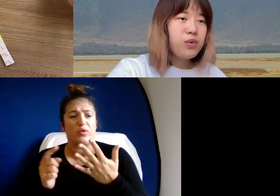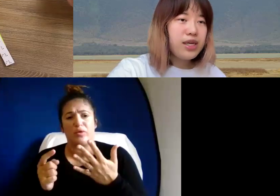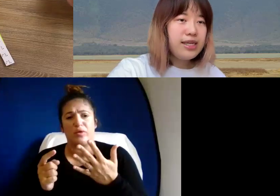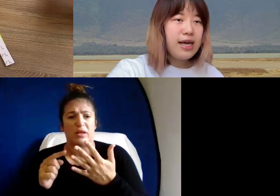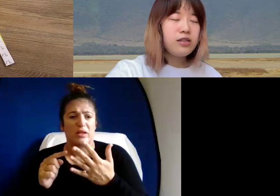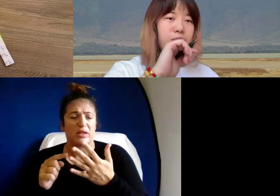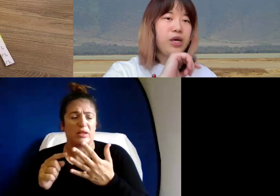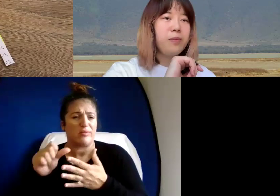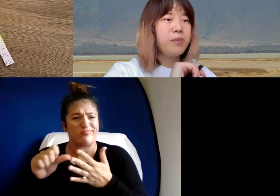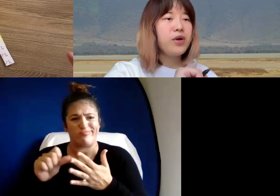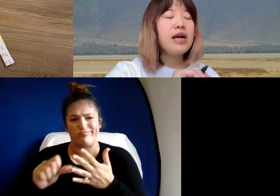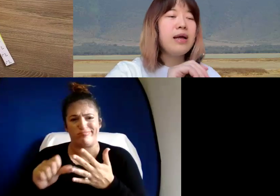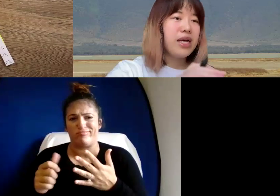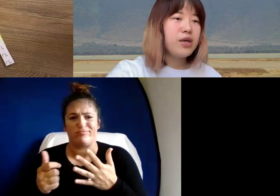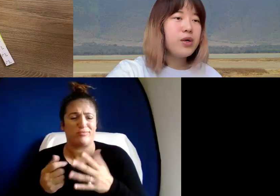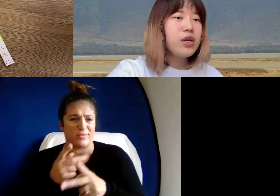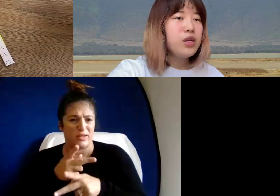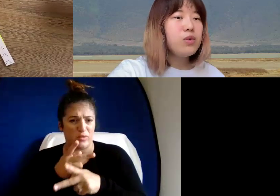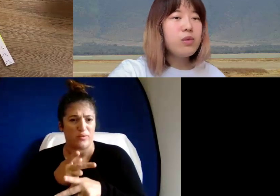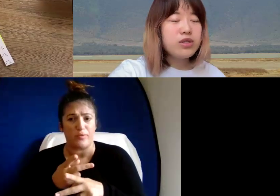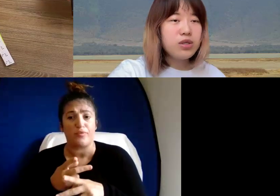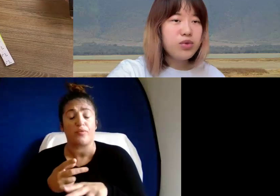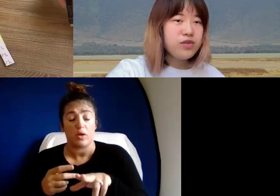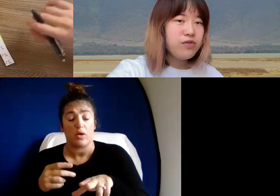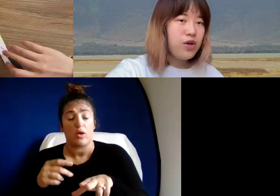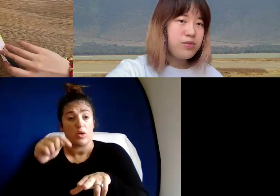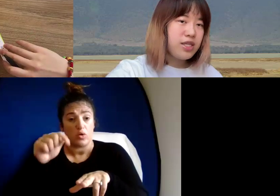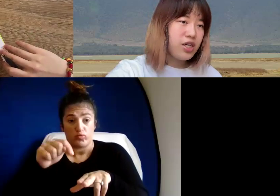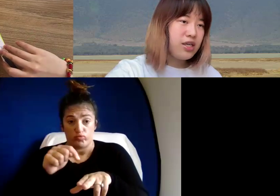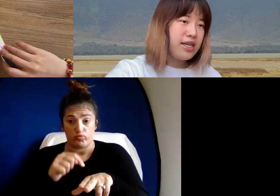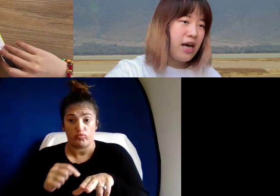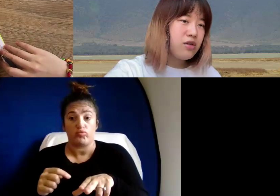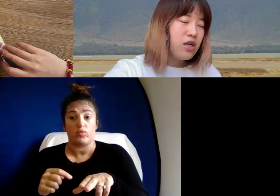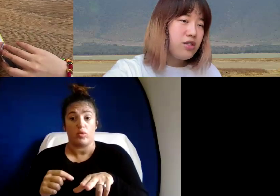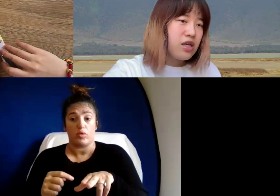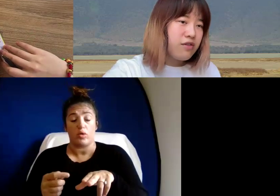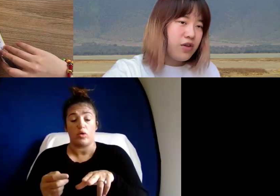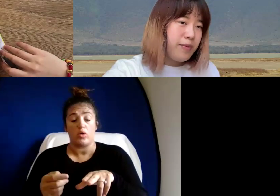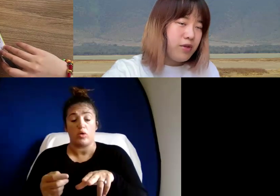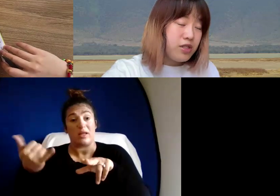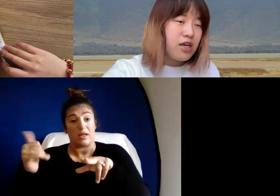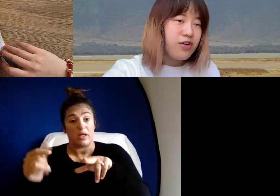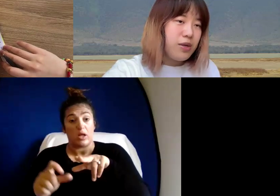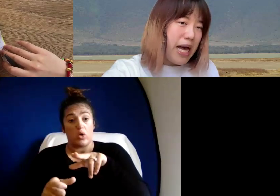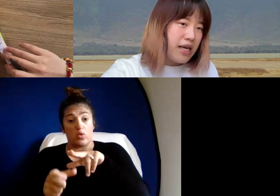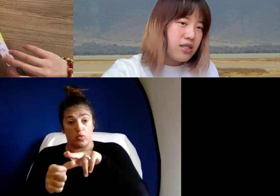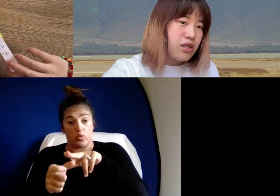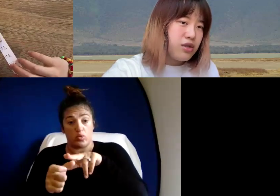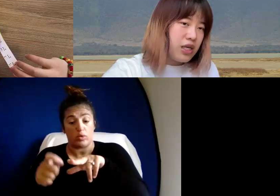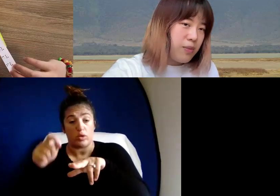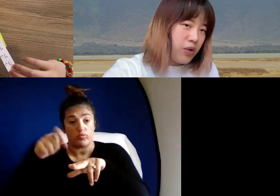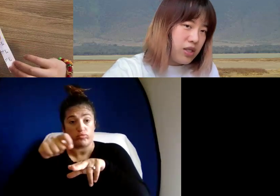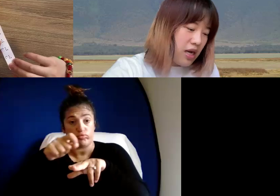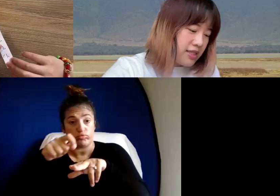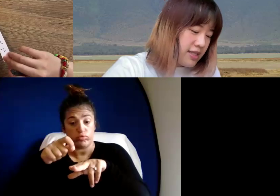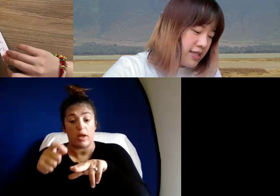As you are working down the braille paper and metal, you will want to move the foam sticker down to cover the back so